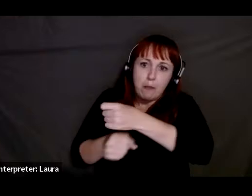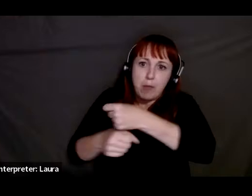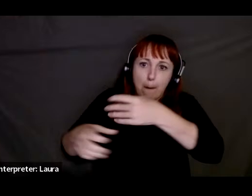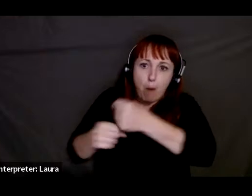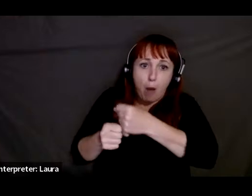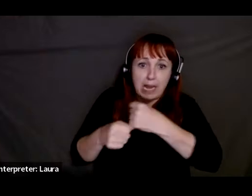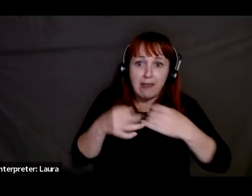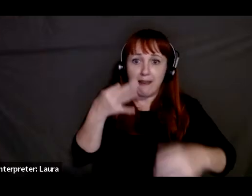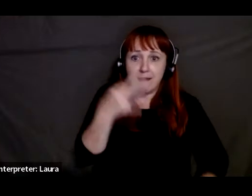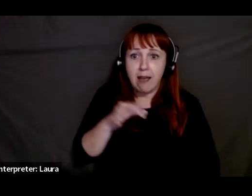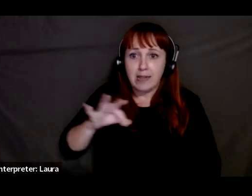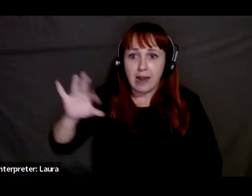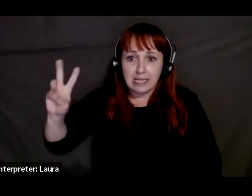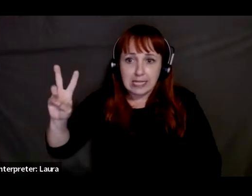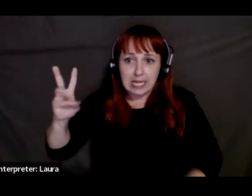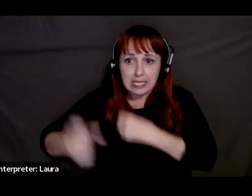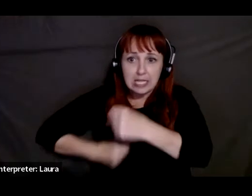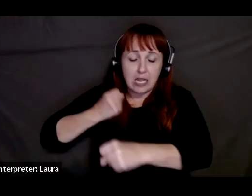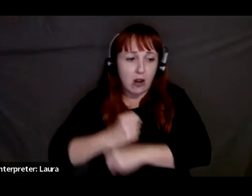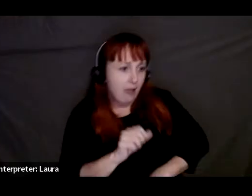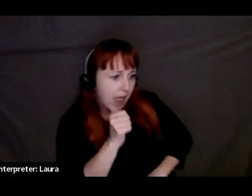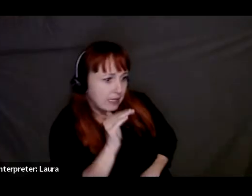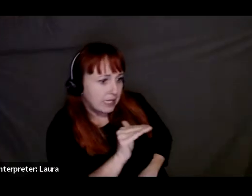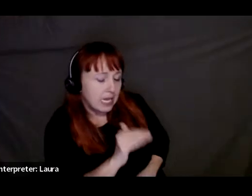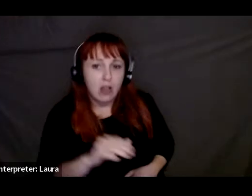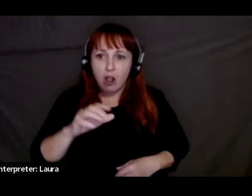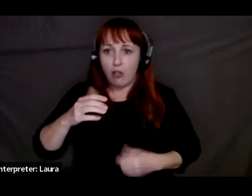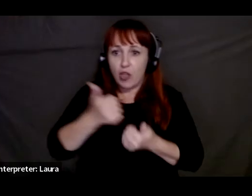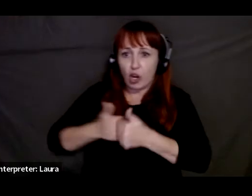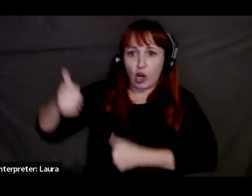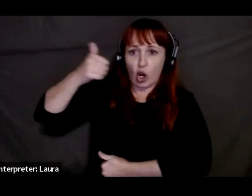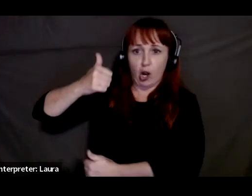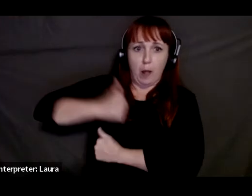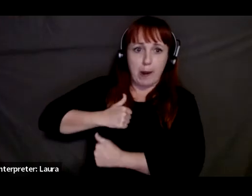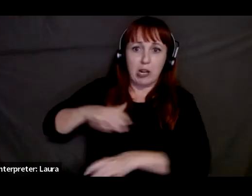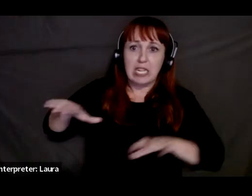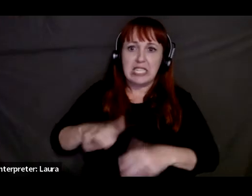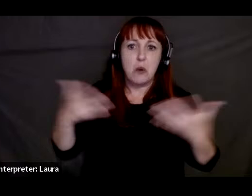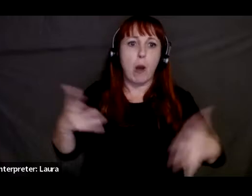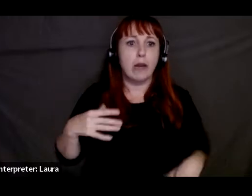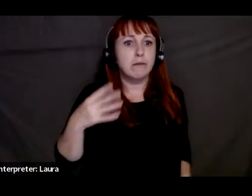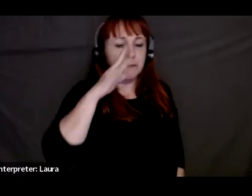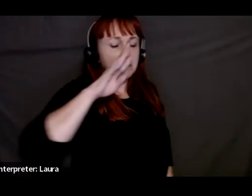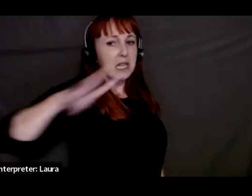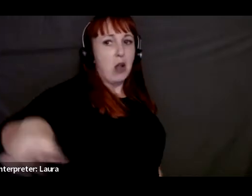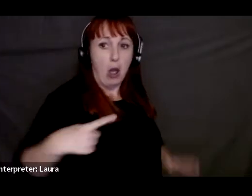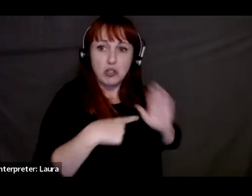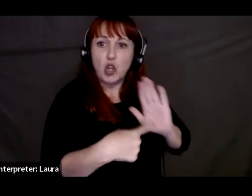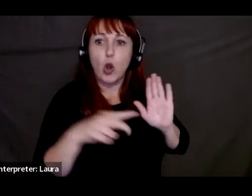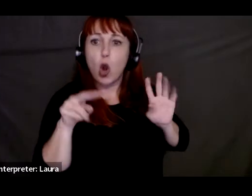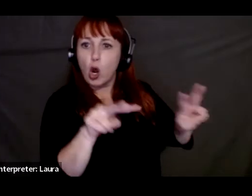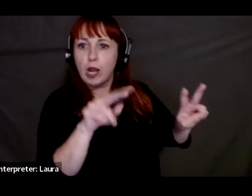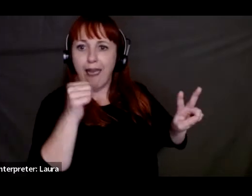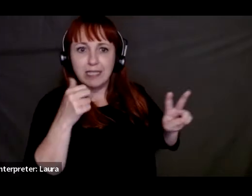in 1996, the colonel did this. I'm going to show you what the colonel did.